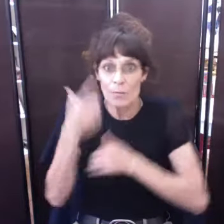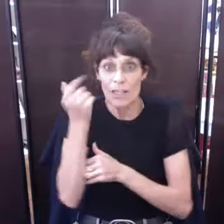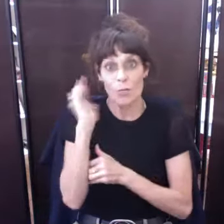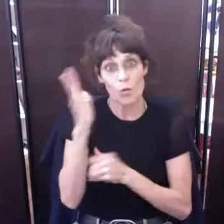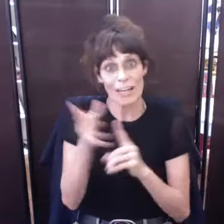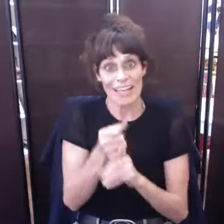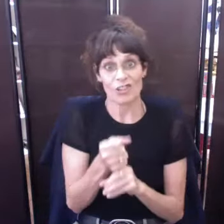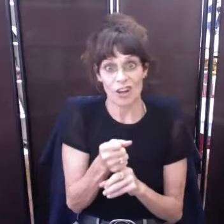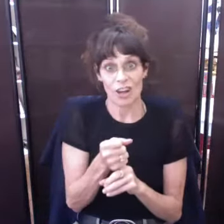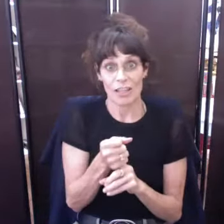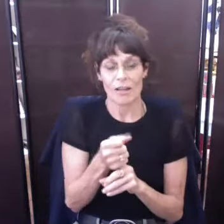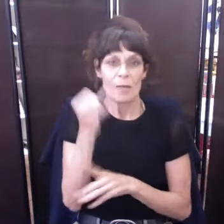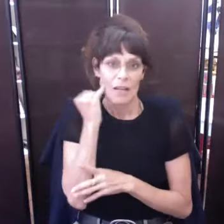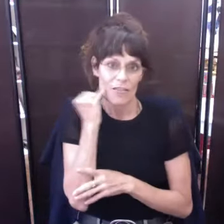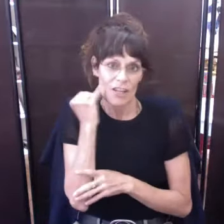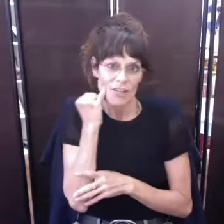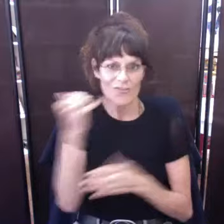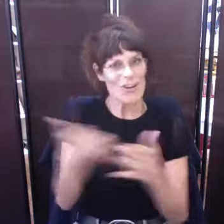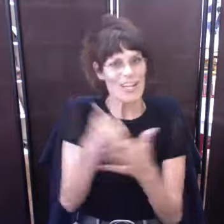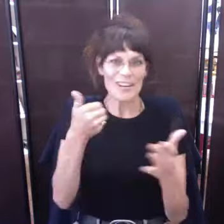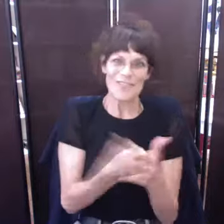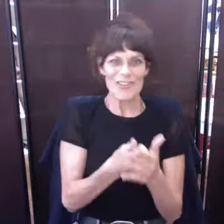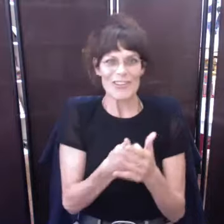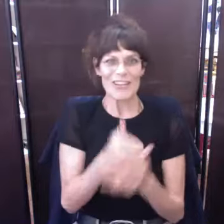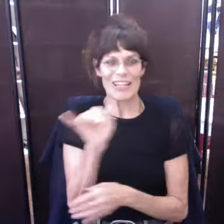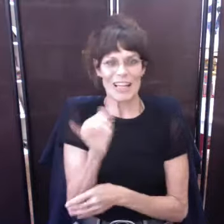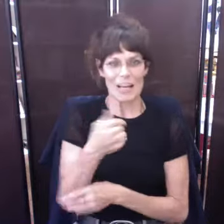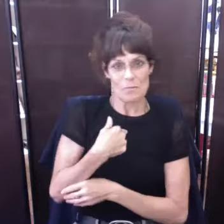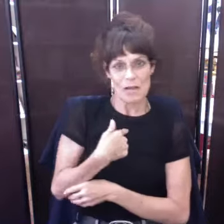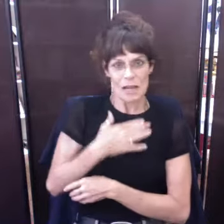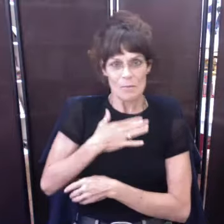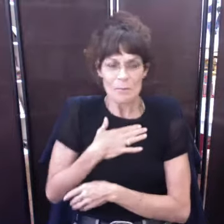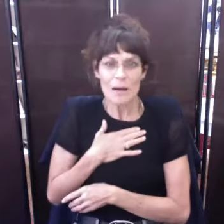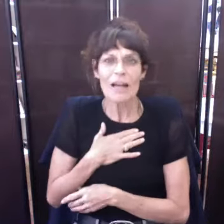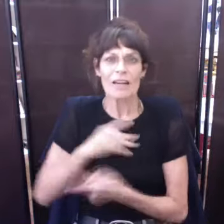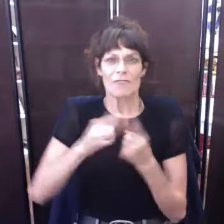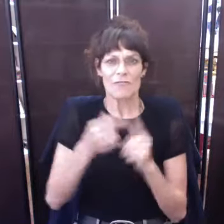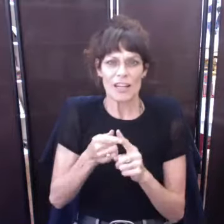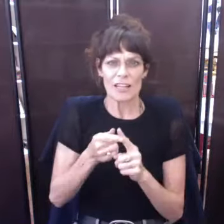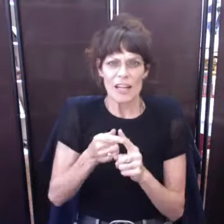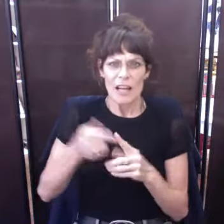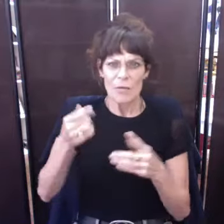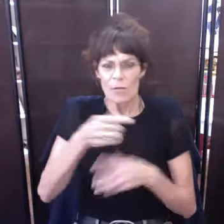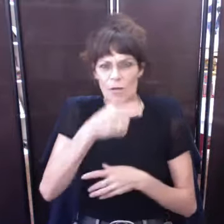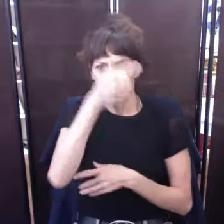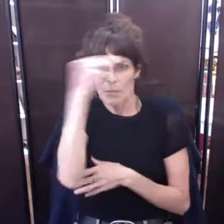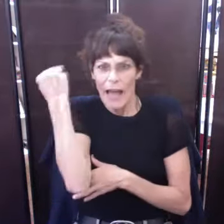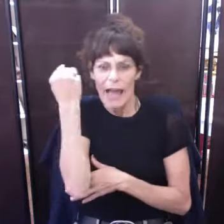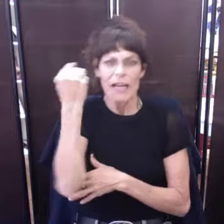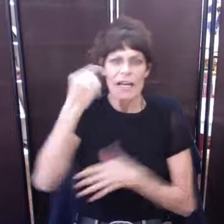But if you're innovative like me and my crew, who love to wear black and steal in the middle of the night and steal people's cars, well, heck, you were in